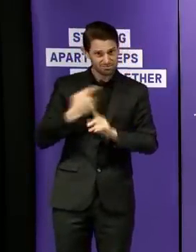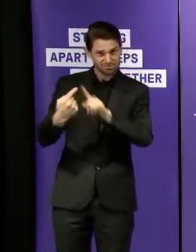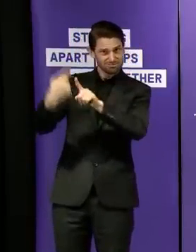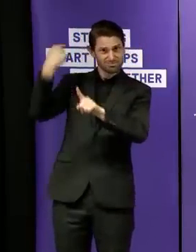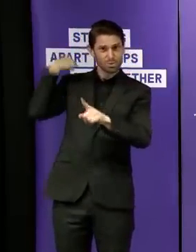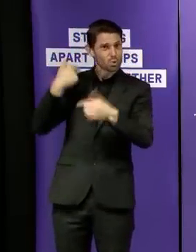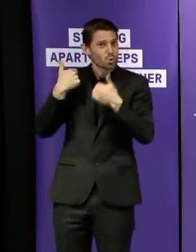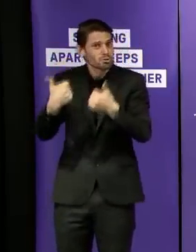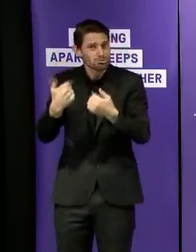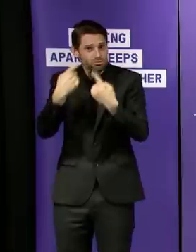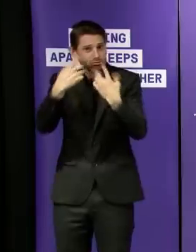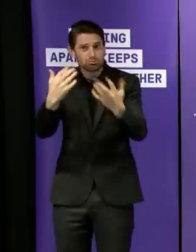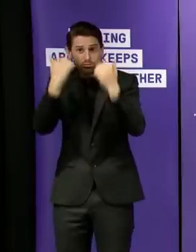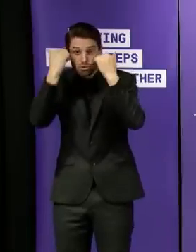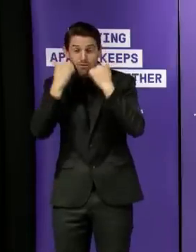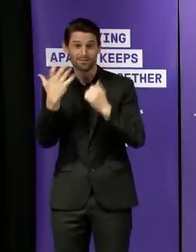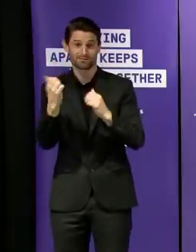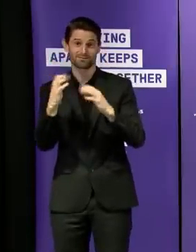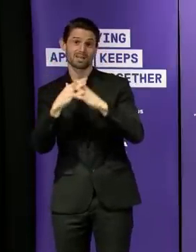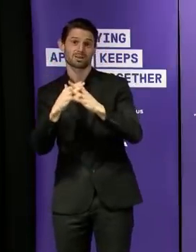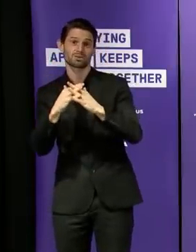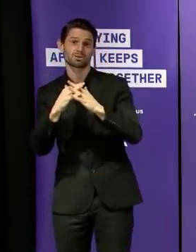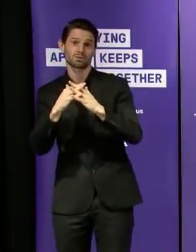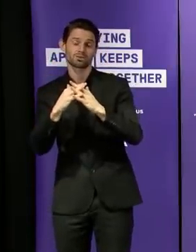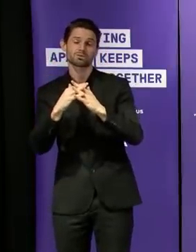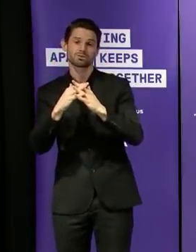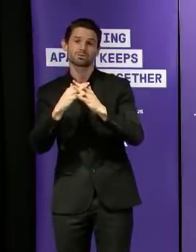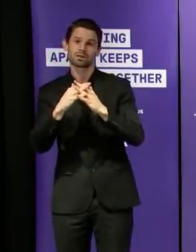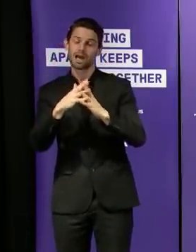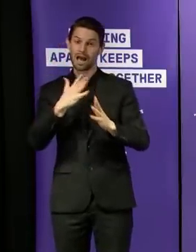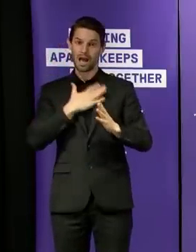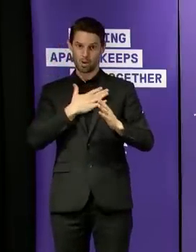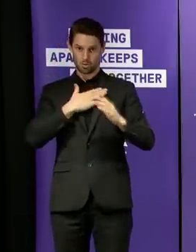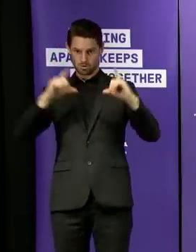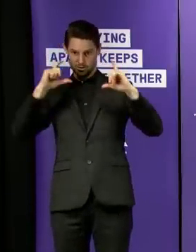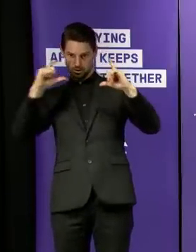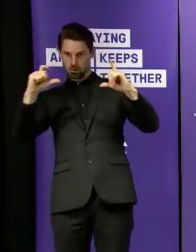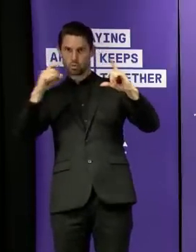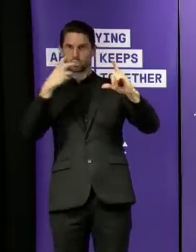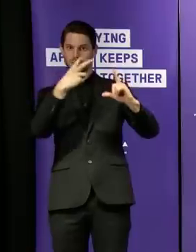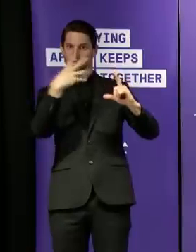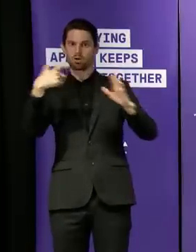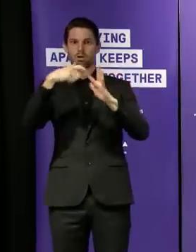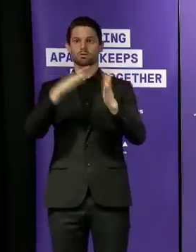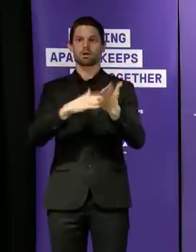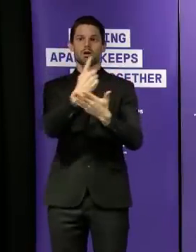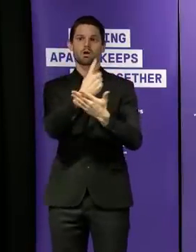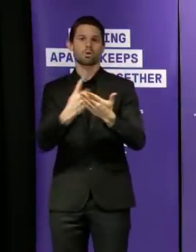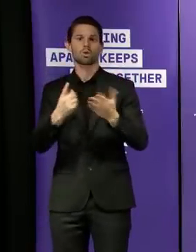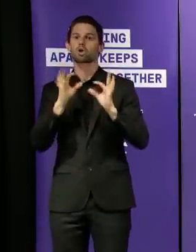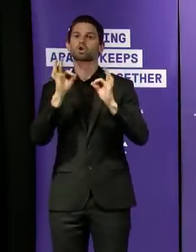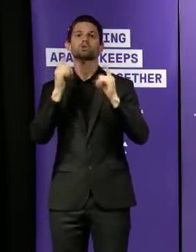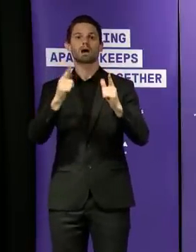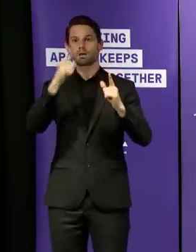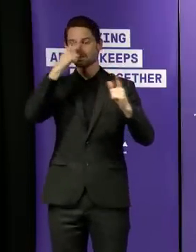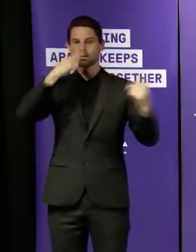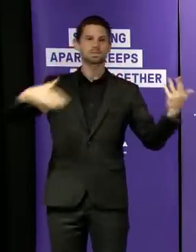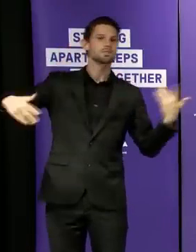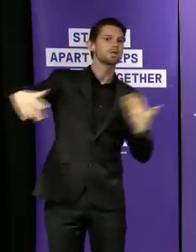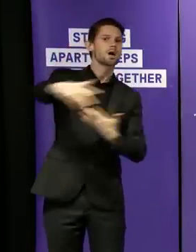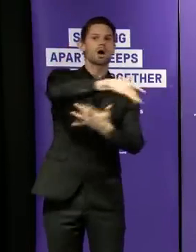when it's safe, the notion of limiting people and their movement beyond a certain